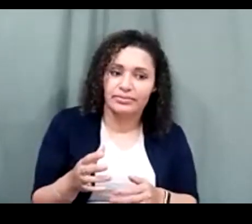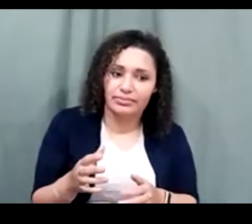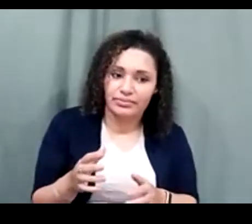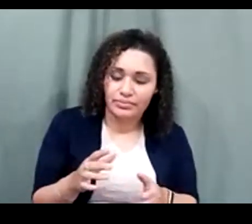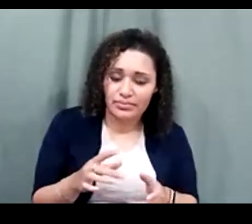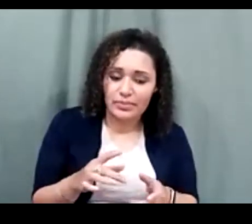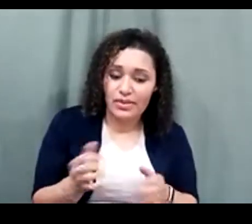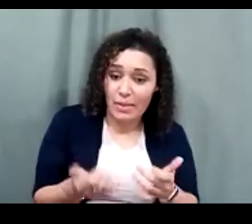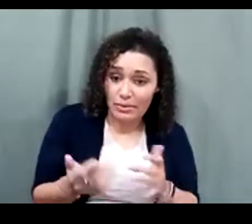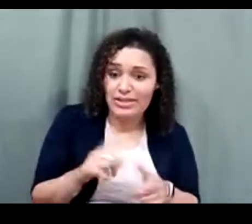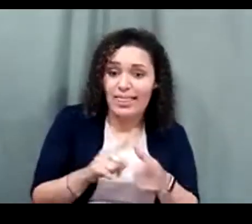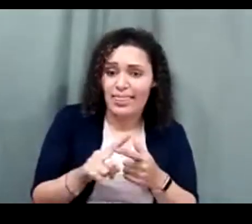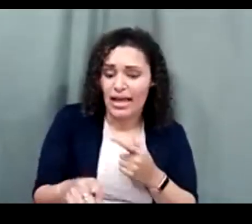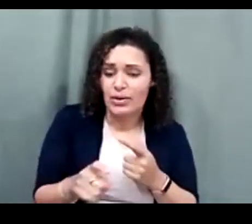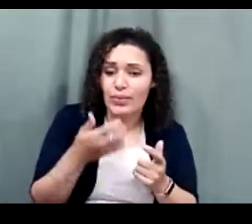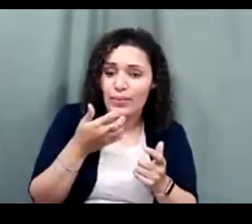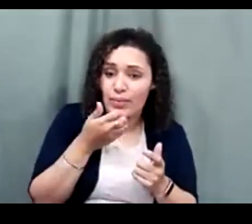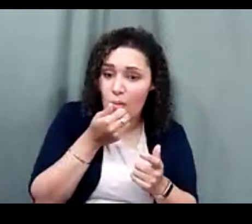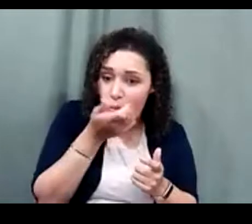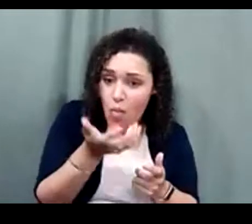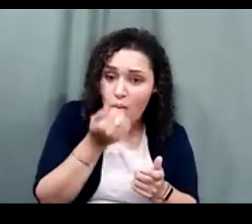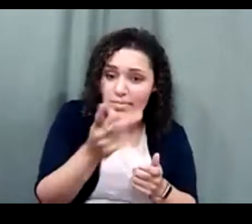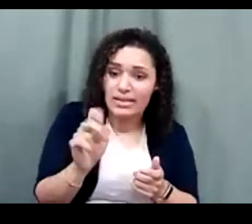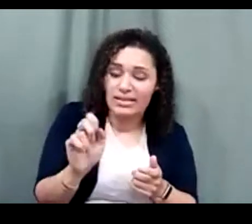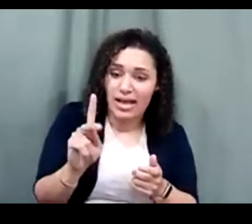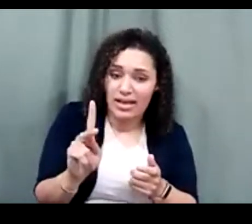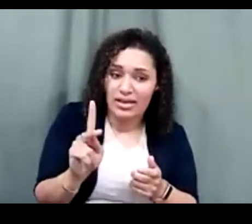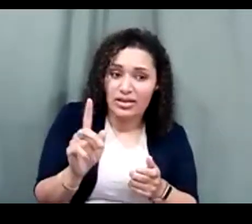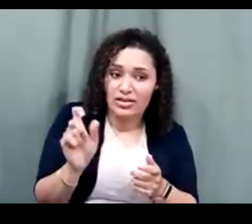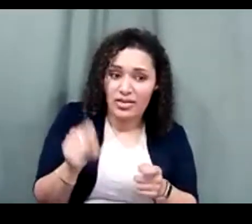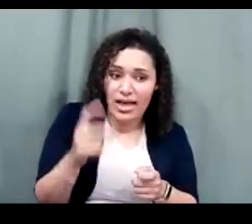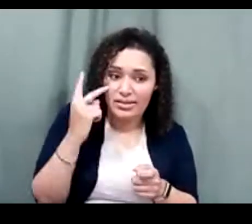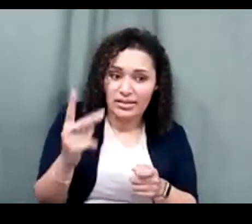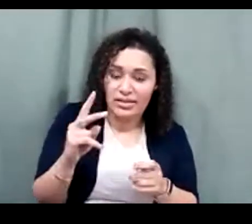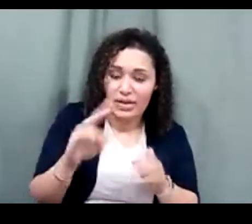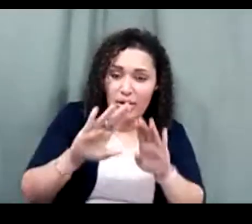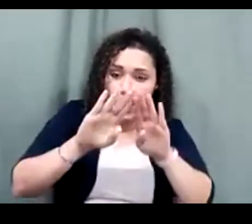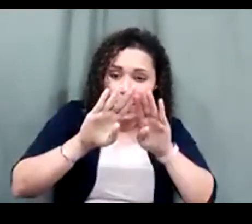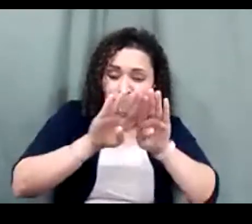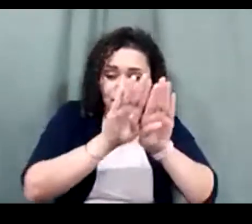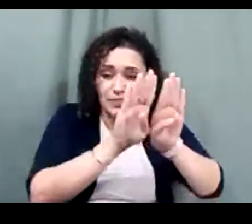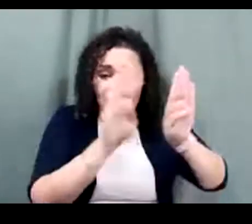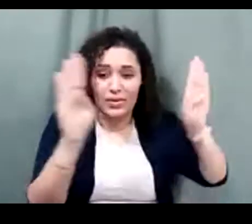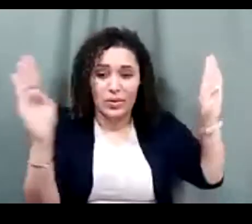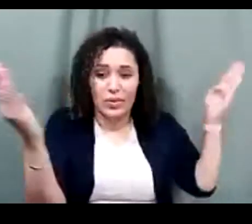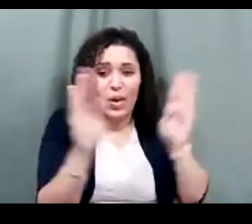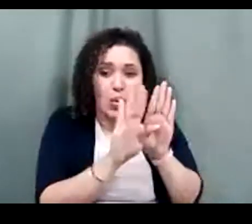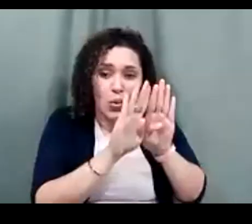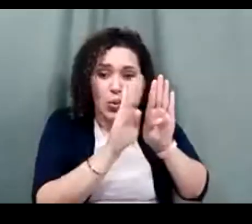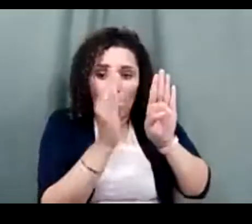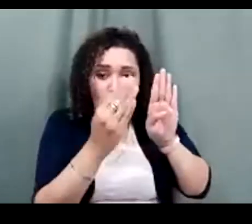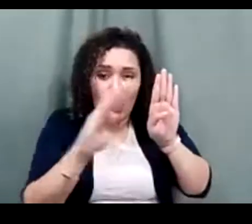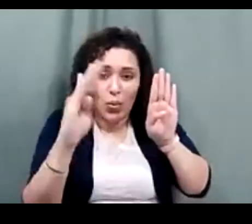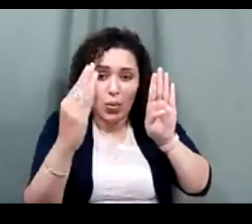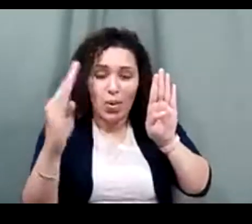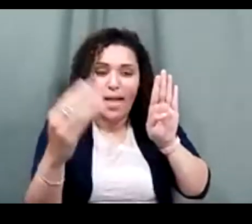the tanks, it doesn't look like much, but if you see the tank, they have you can see little kind of weld spots around the edges. And there's actually a jacket that wraps all the way around the